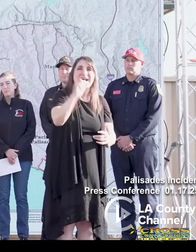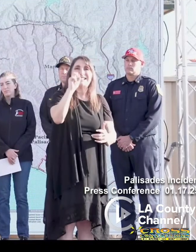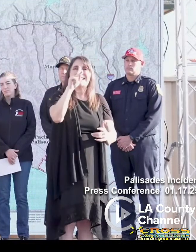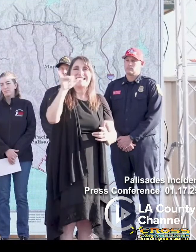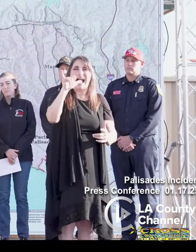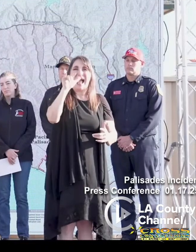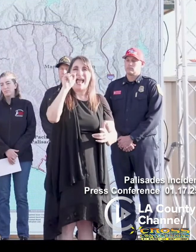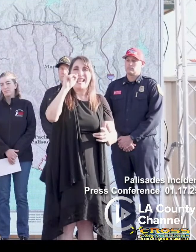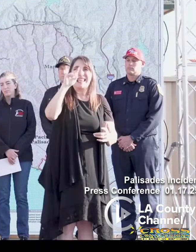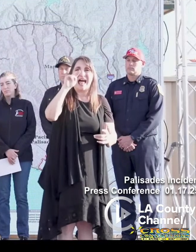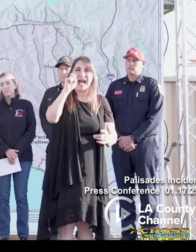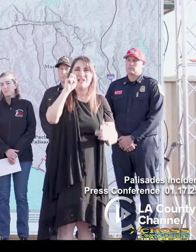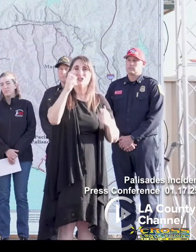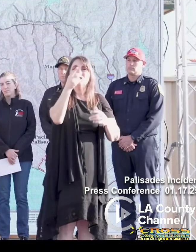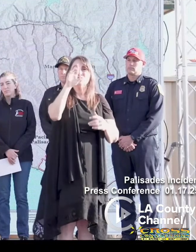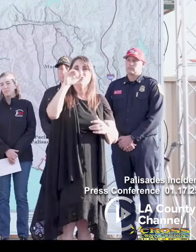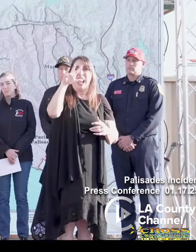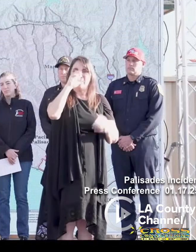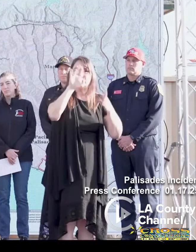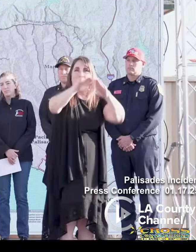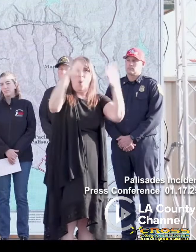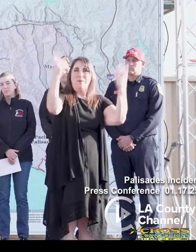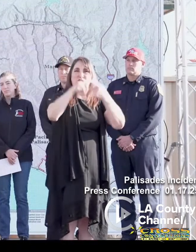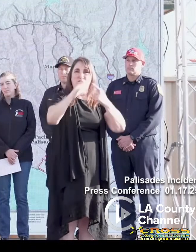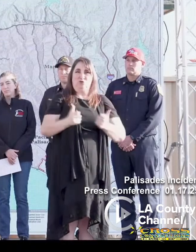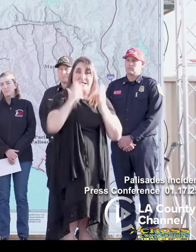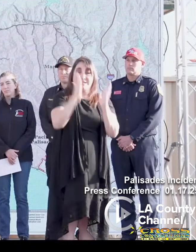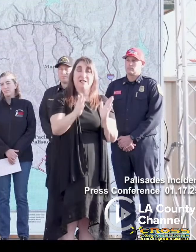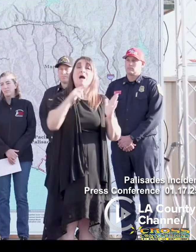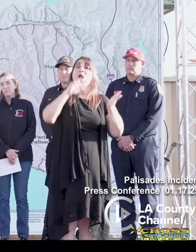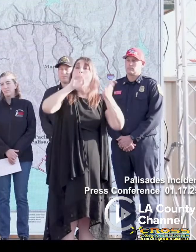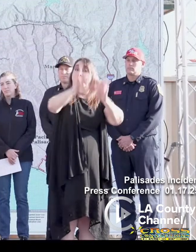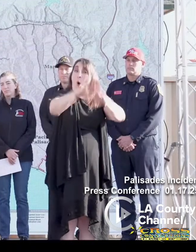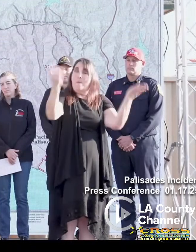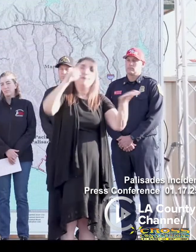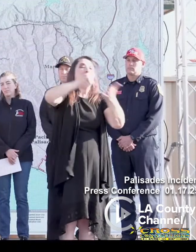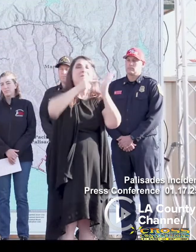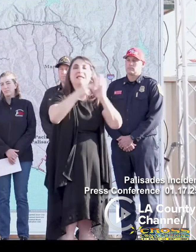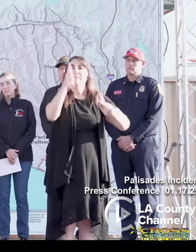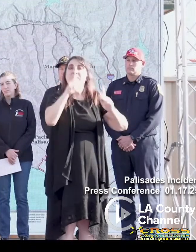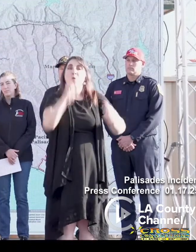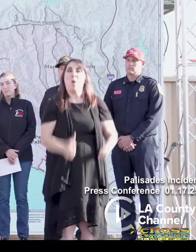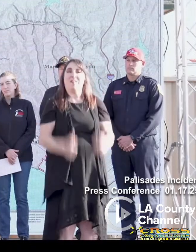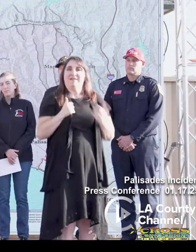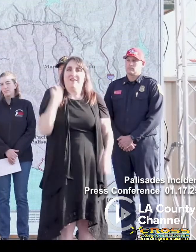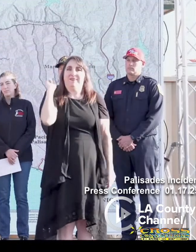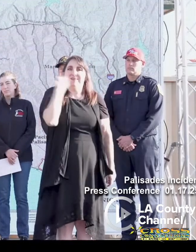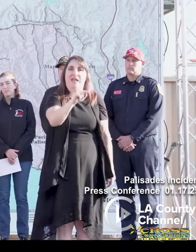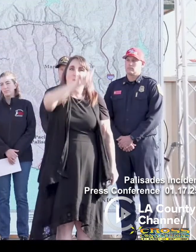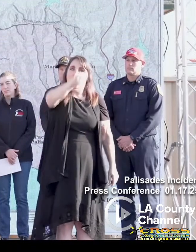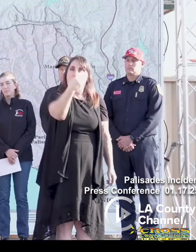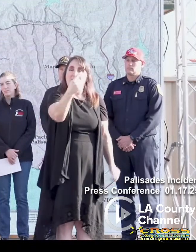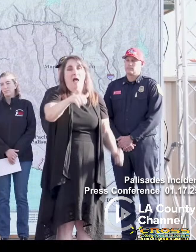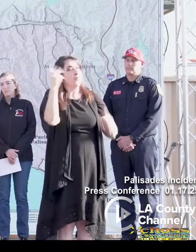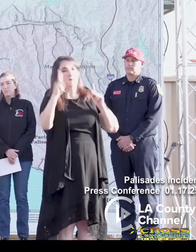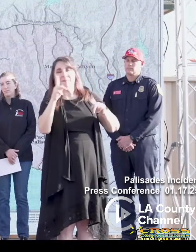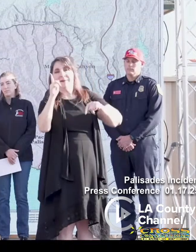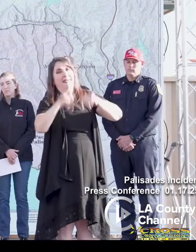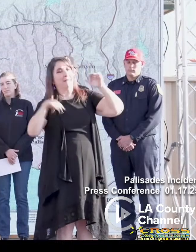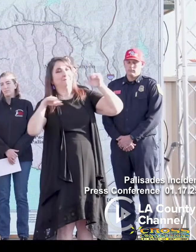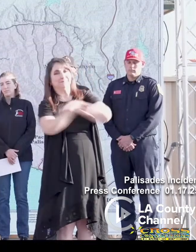to residents. And when I say it's opening, I'm talking only to residents now. Others may not be allowed in.